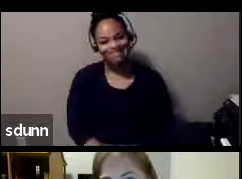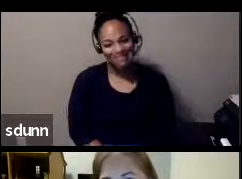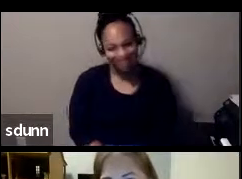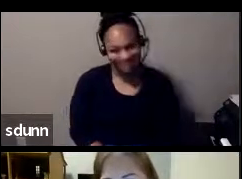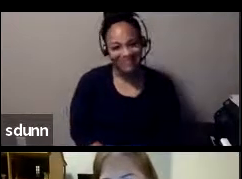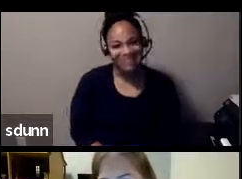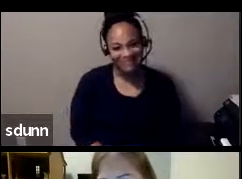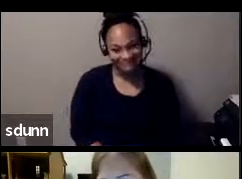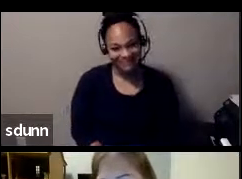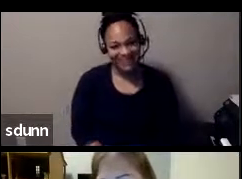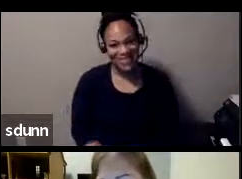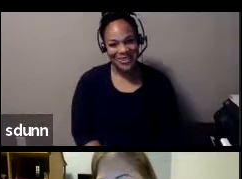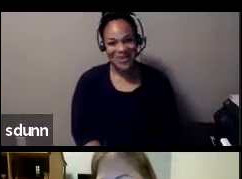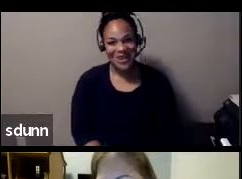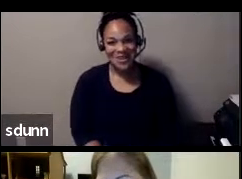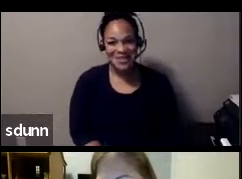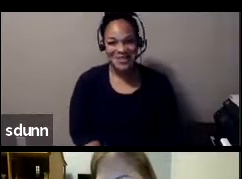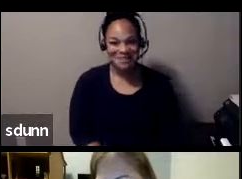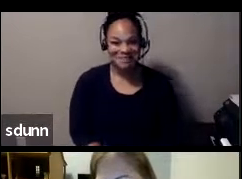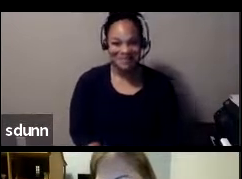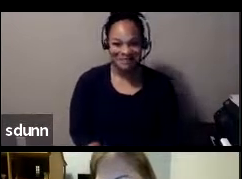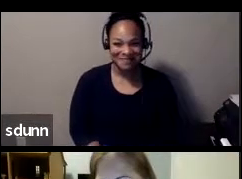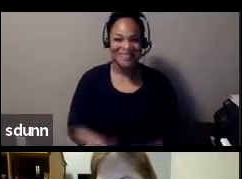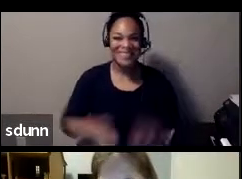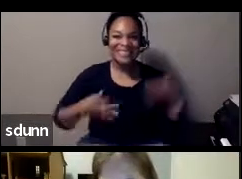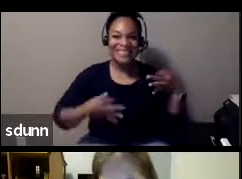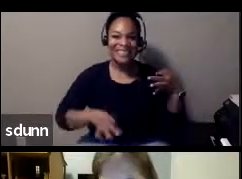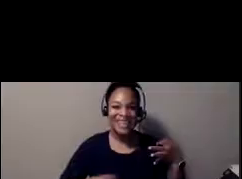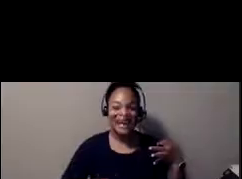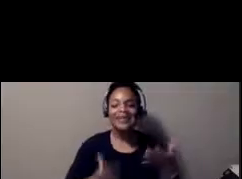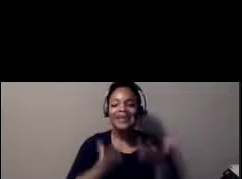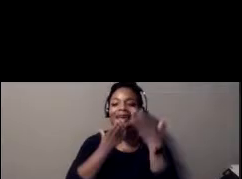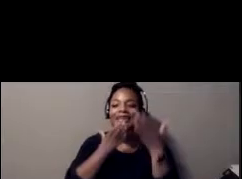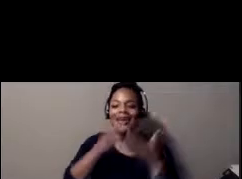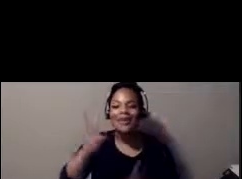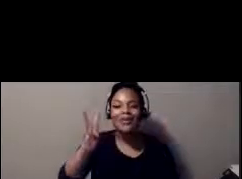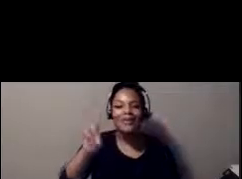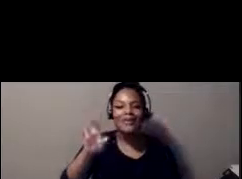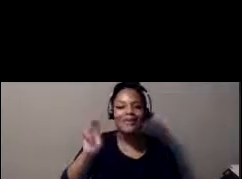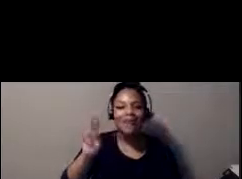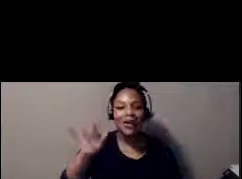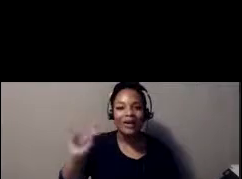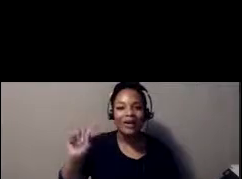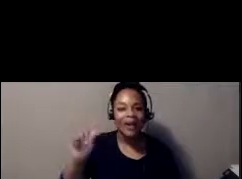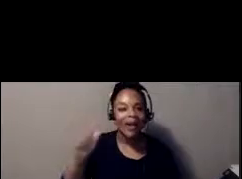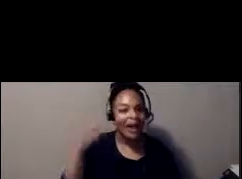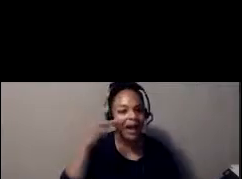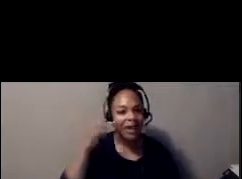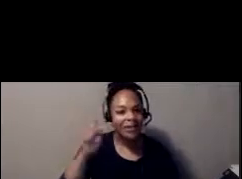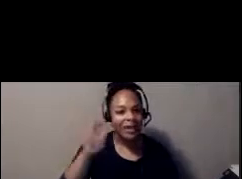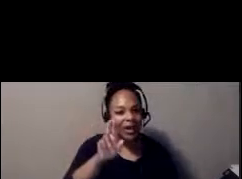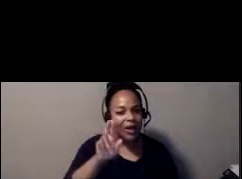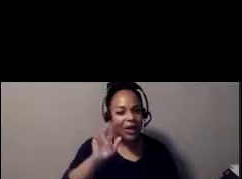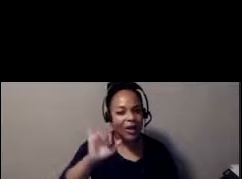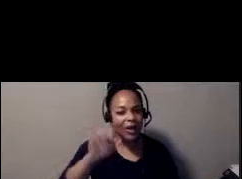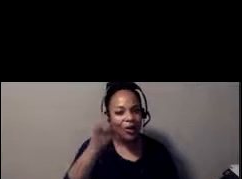Very much, Veronica. You're Thank you, welcome. thank you, thank you. And Richard had his hand up. So, Richard, Well, if you put me